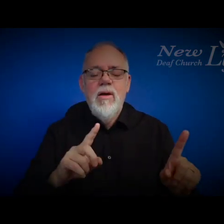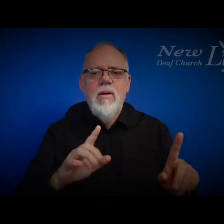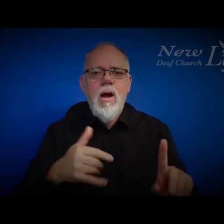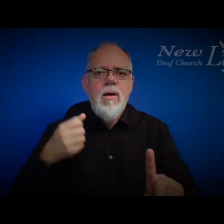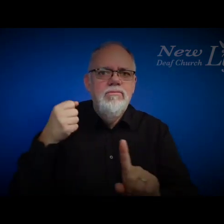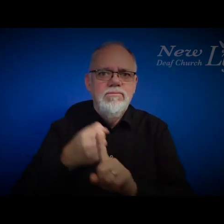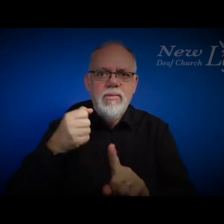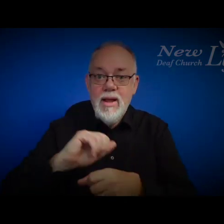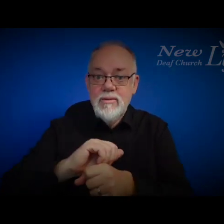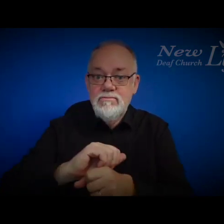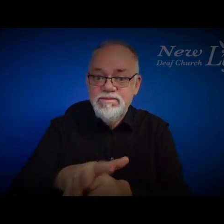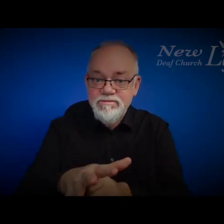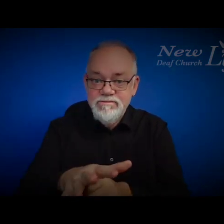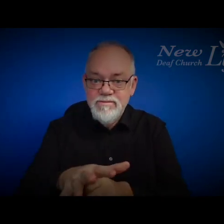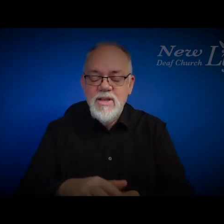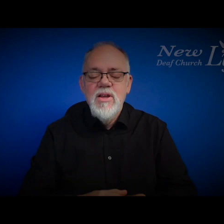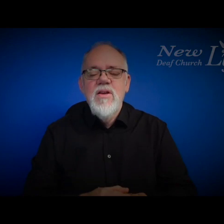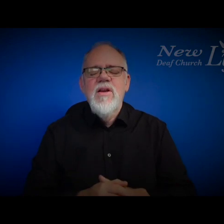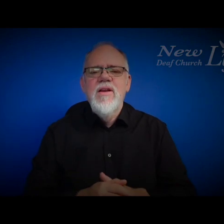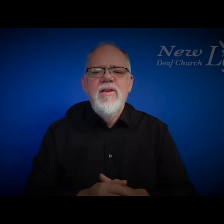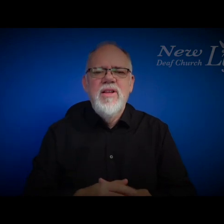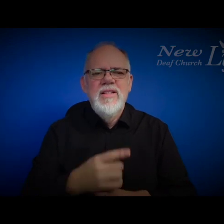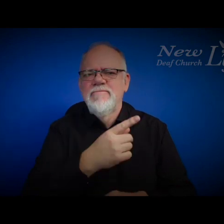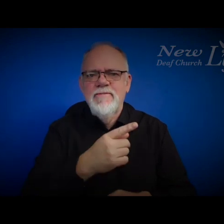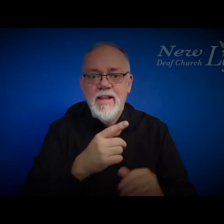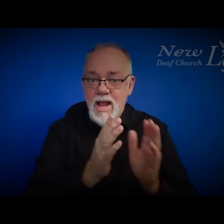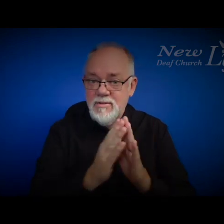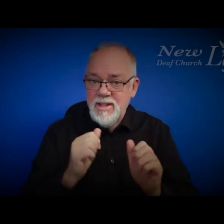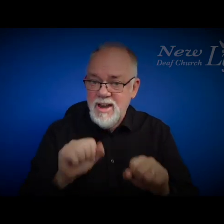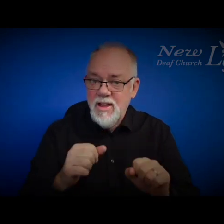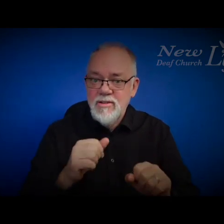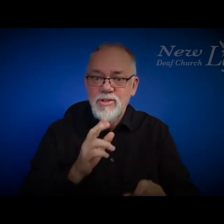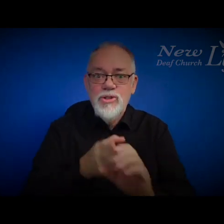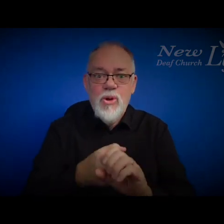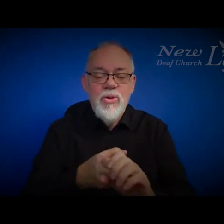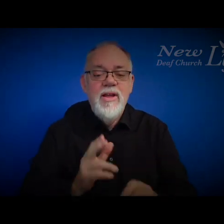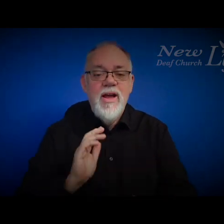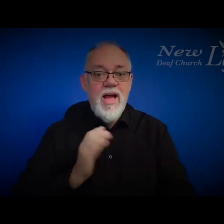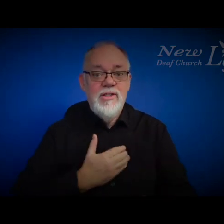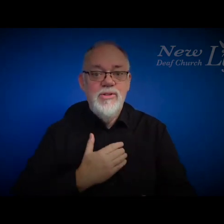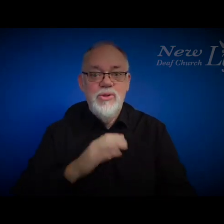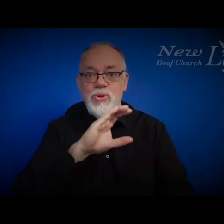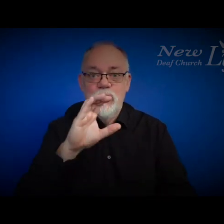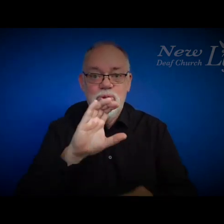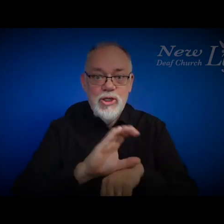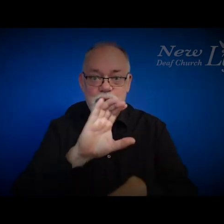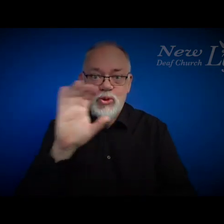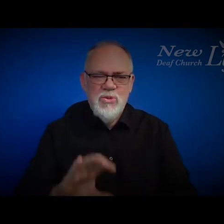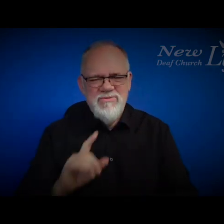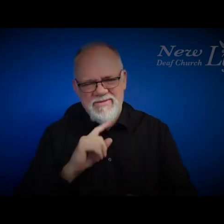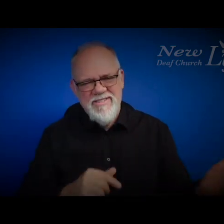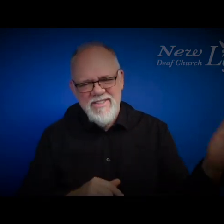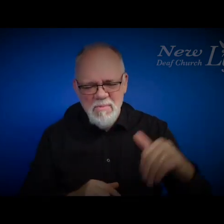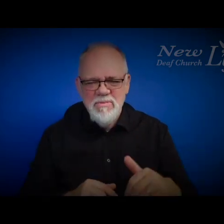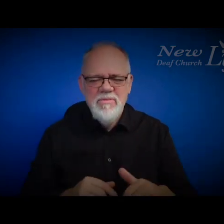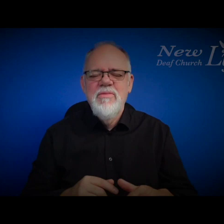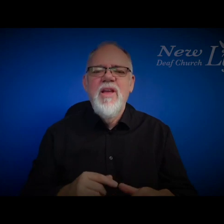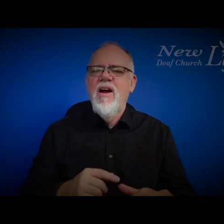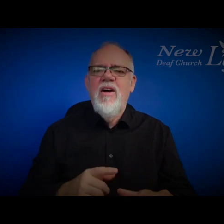Edmonton, and were hit with COVID, and he asked me if they could join our Zoom church service. I said, sure, welcome